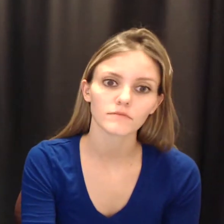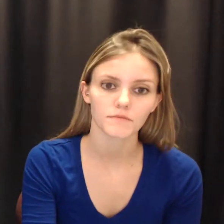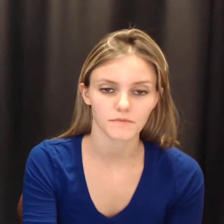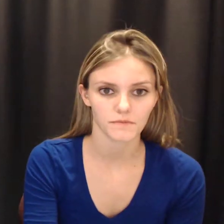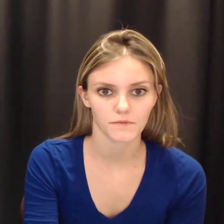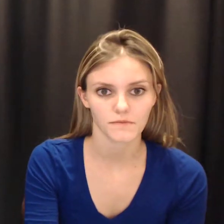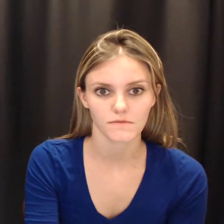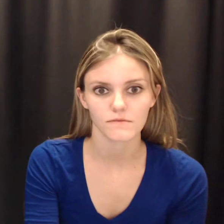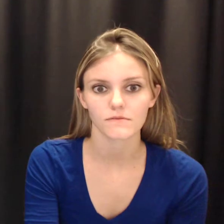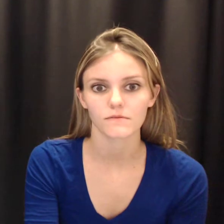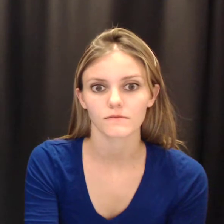Yeah, sure.